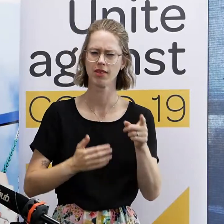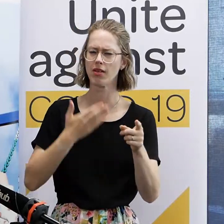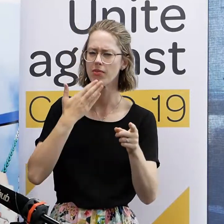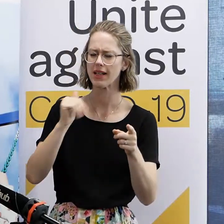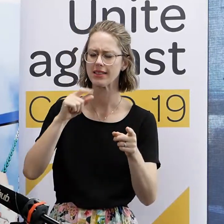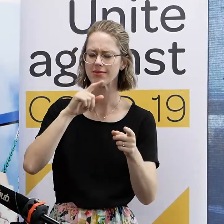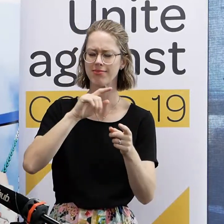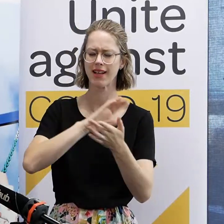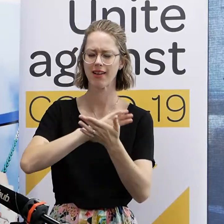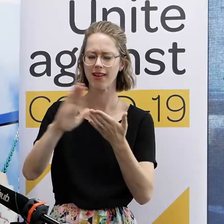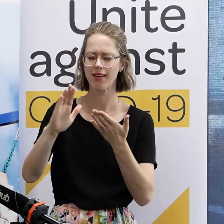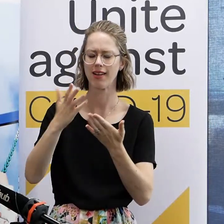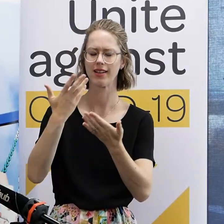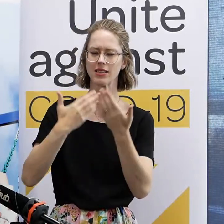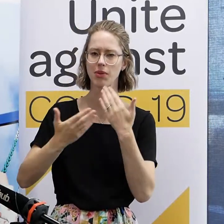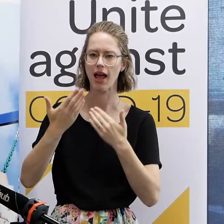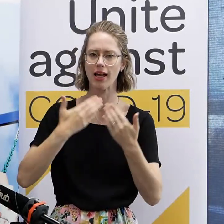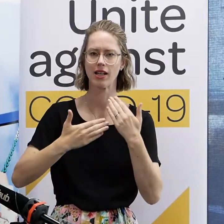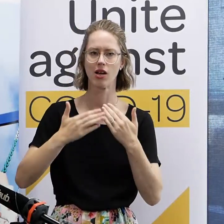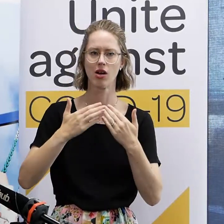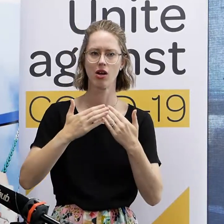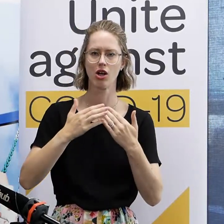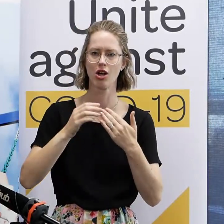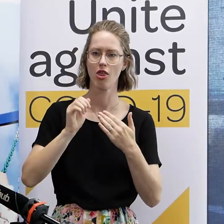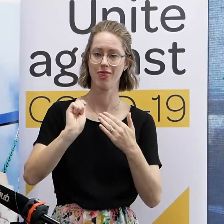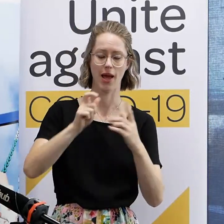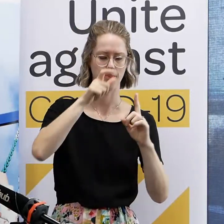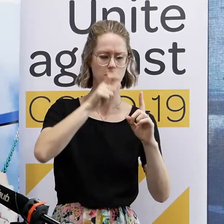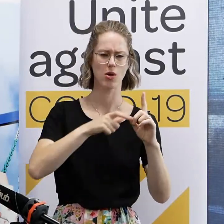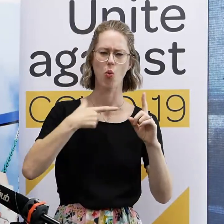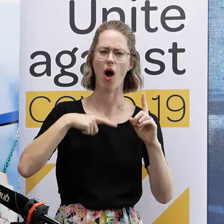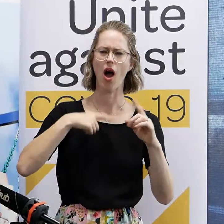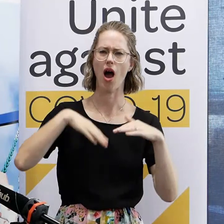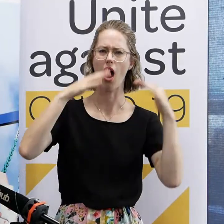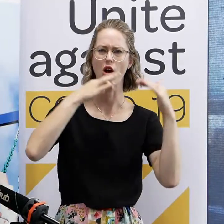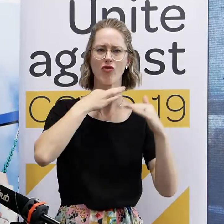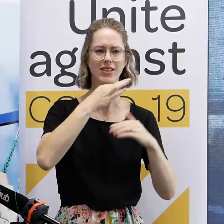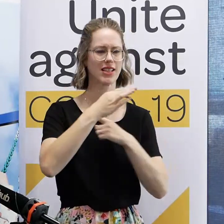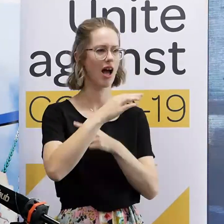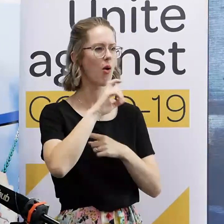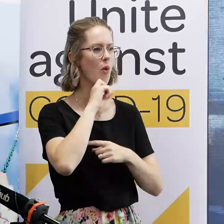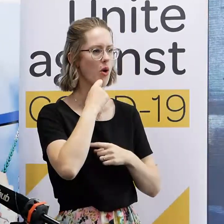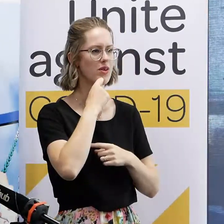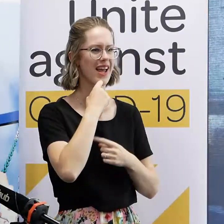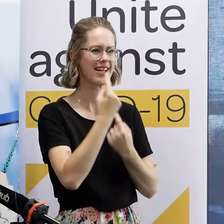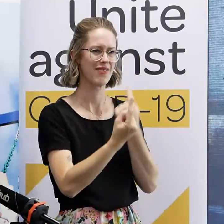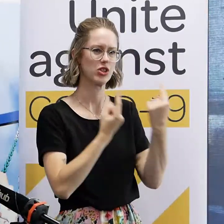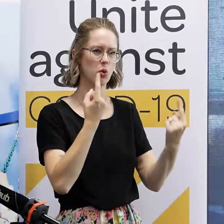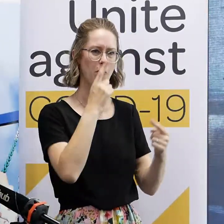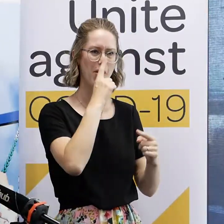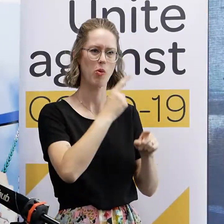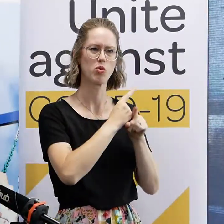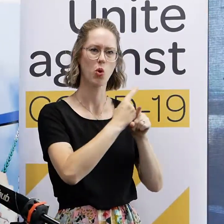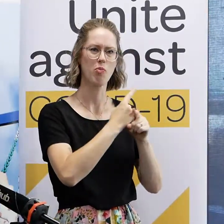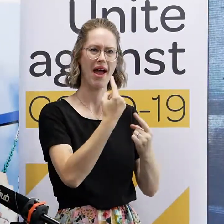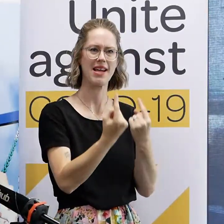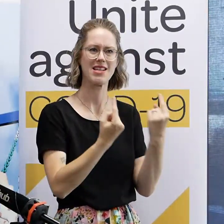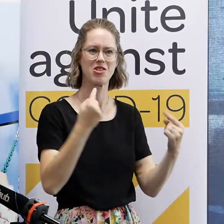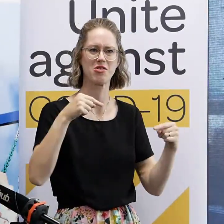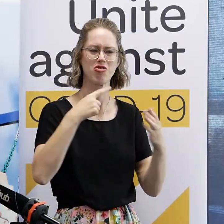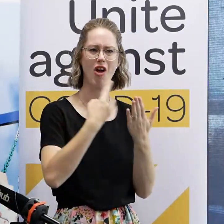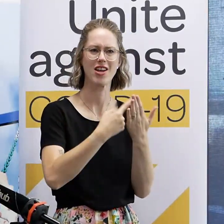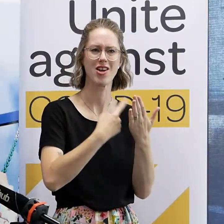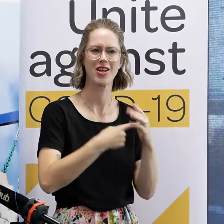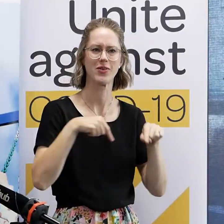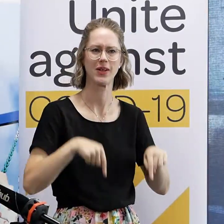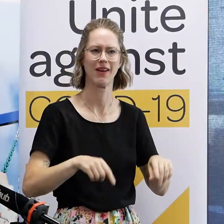out specifically what was, in her case, so high risk? So I'm not going to go through individual cases and the criteria that